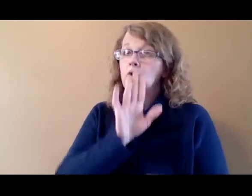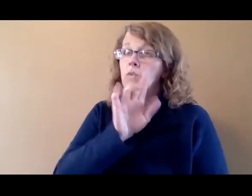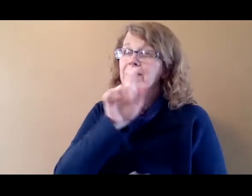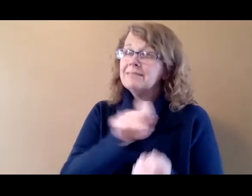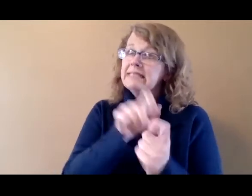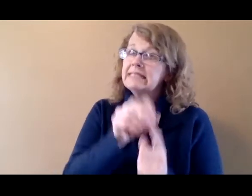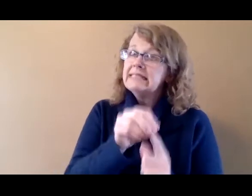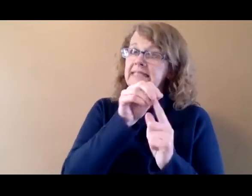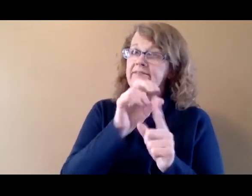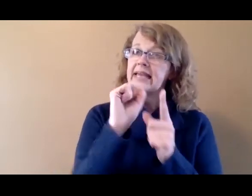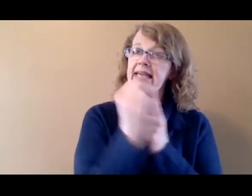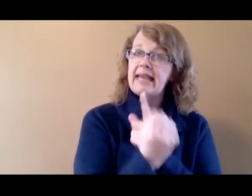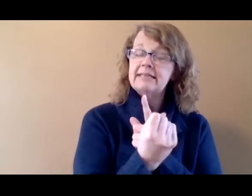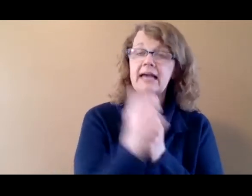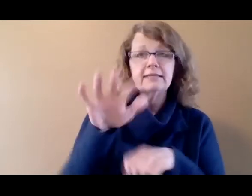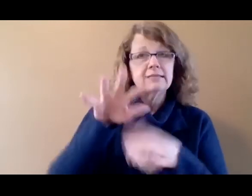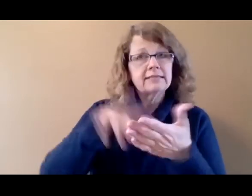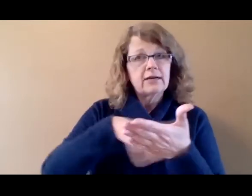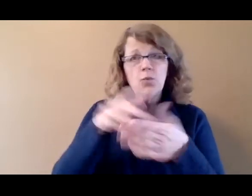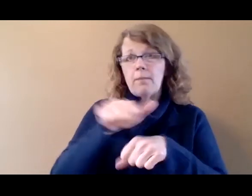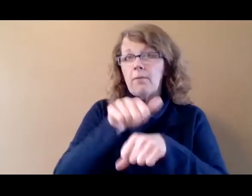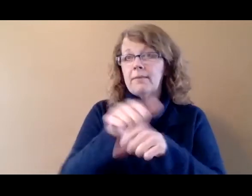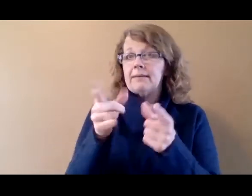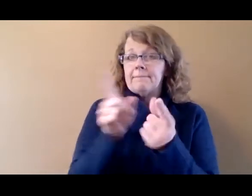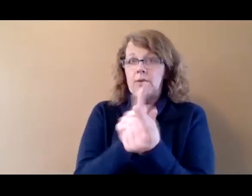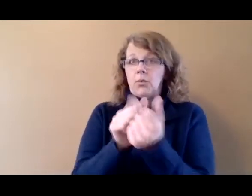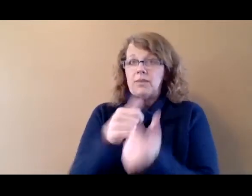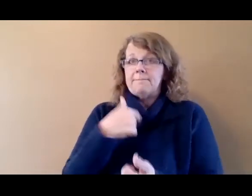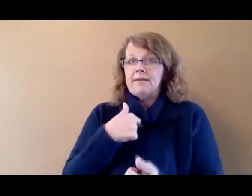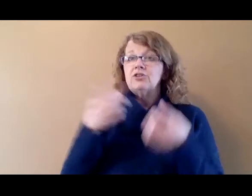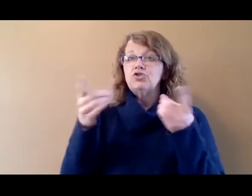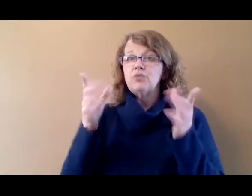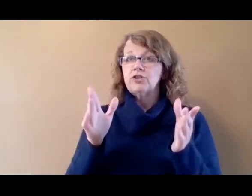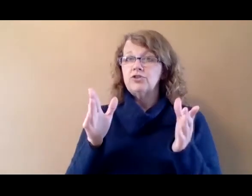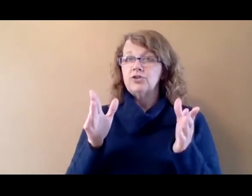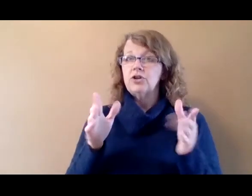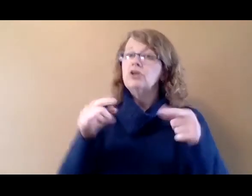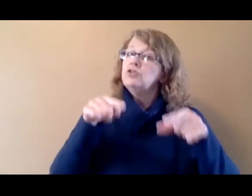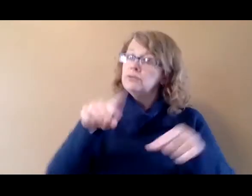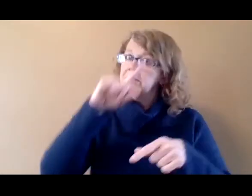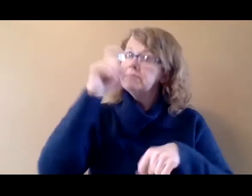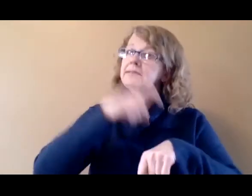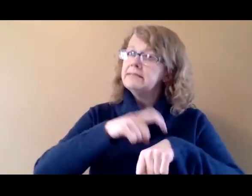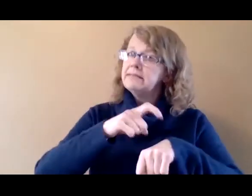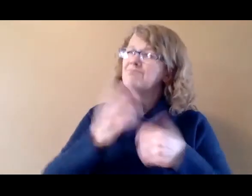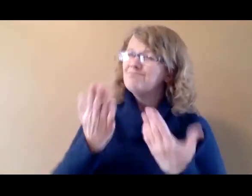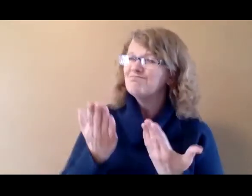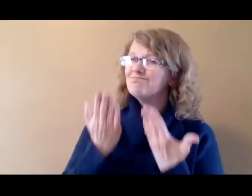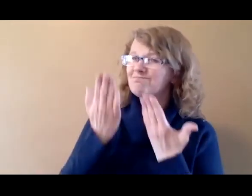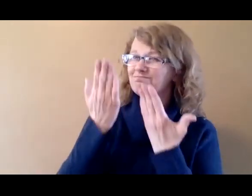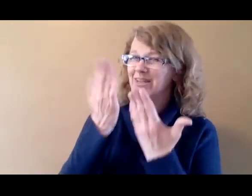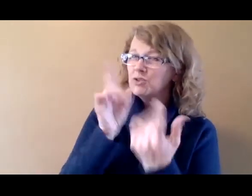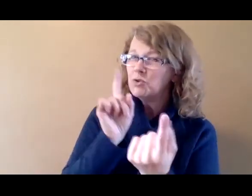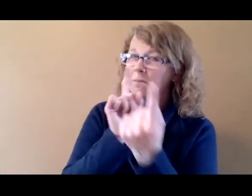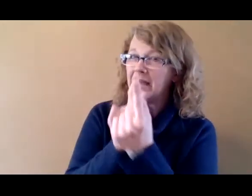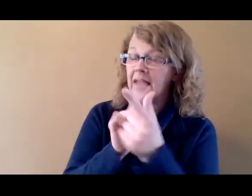an appointment to meet with me, the director. We will meet over the course of the summer is the recommendation, so that when courses resume